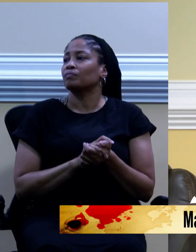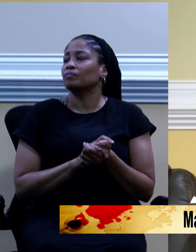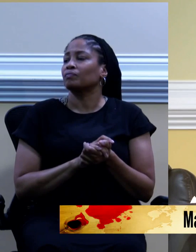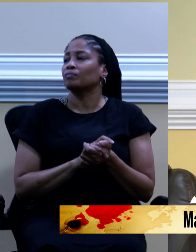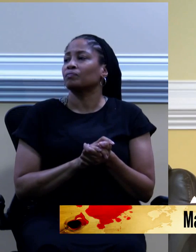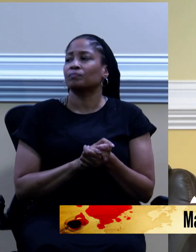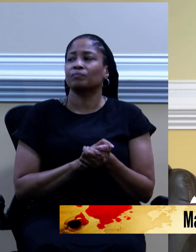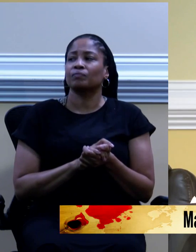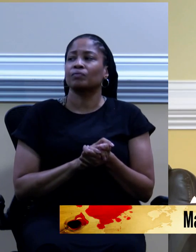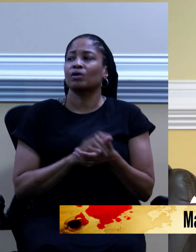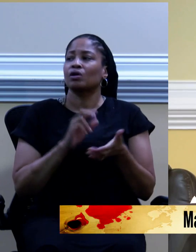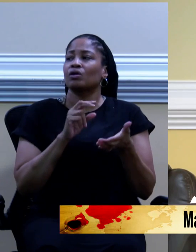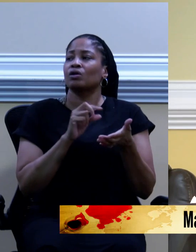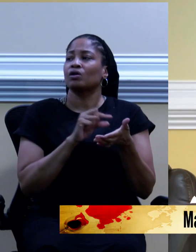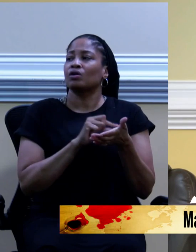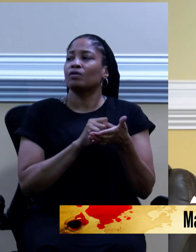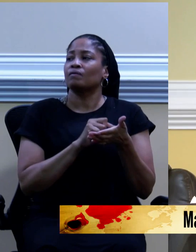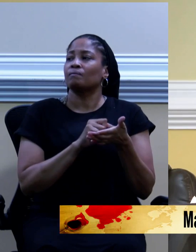Matthew chapter 12.